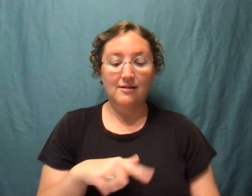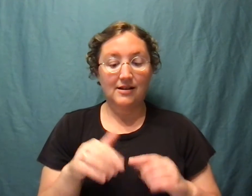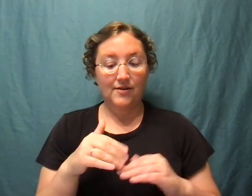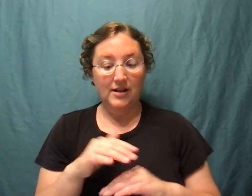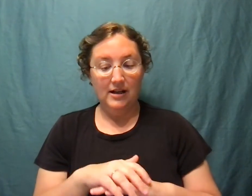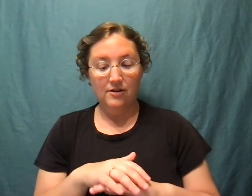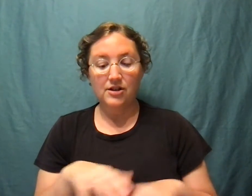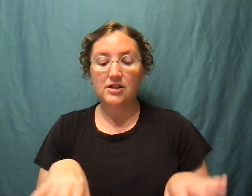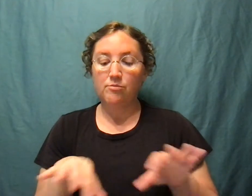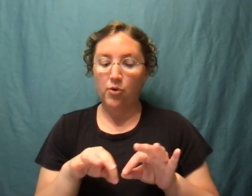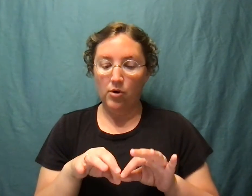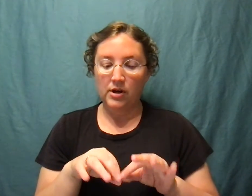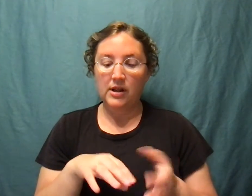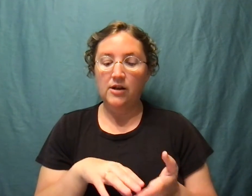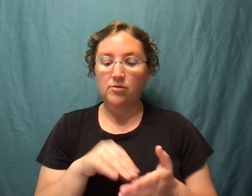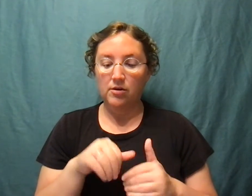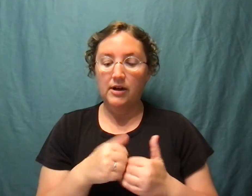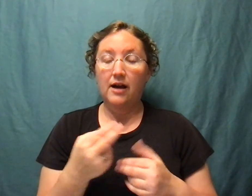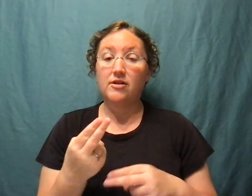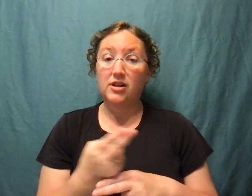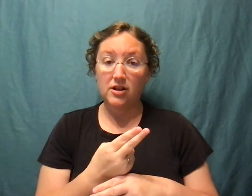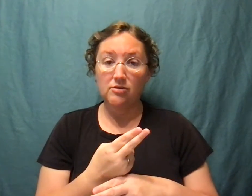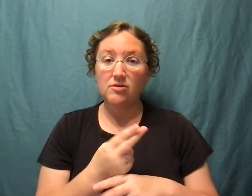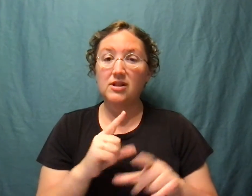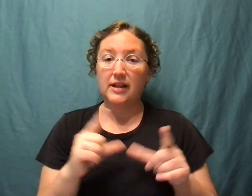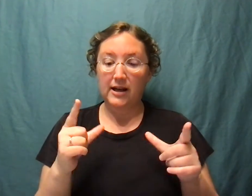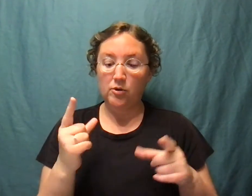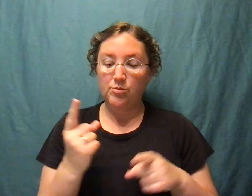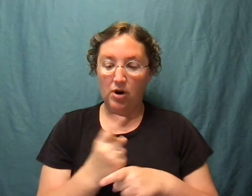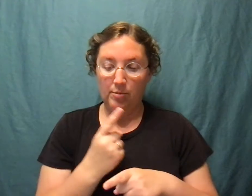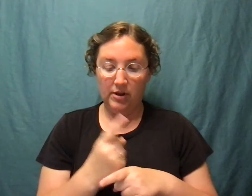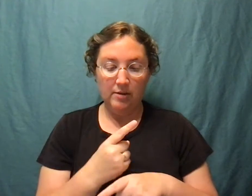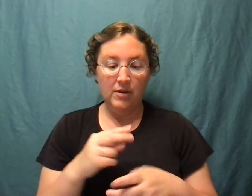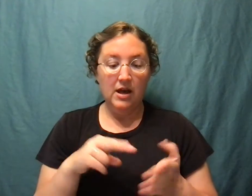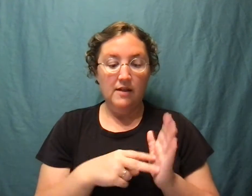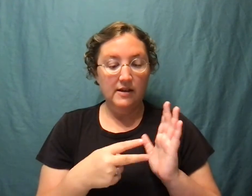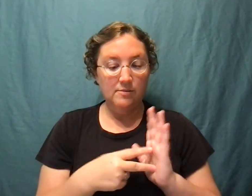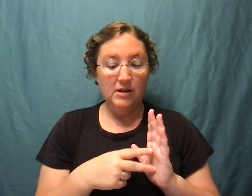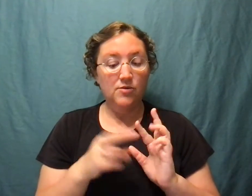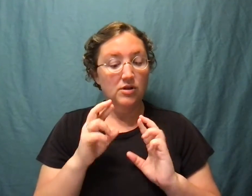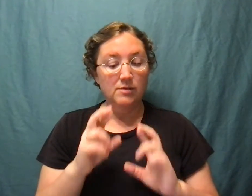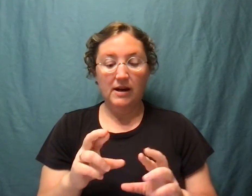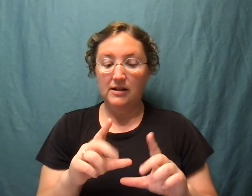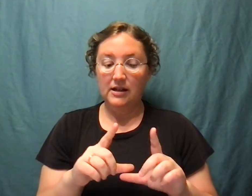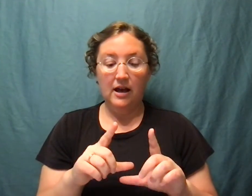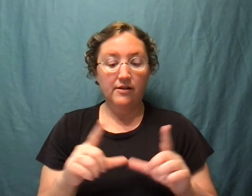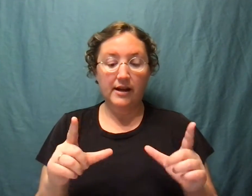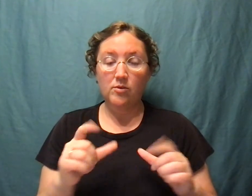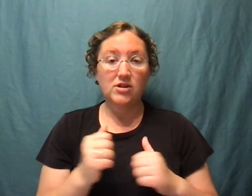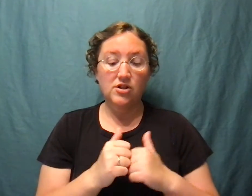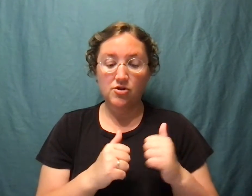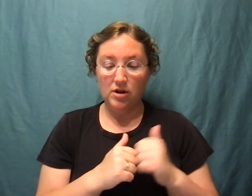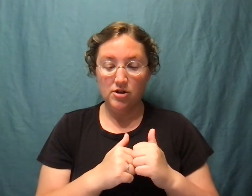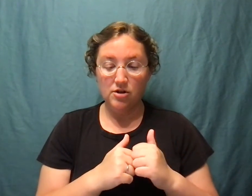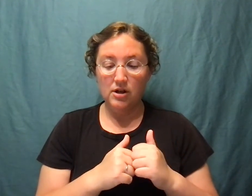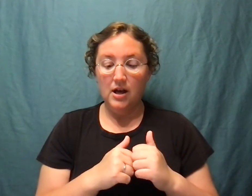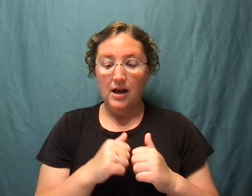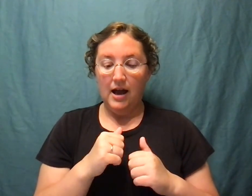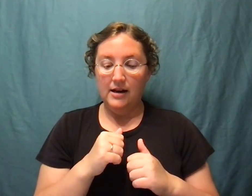different than English, it's important that you learn how to use the language properly. This means respecting how the language is structured, and instead